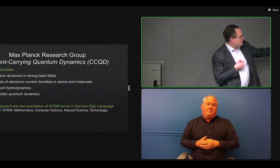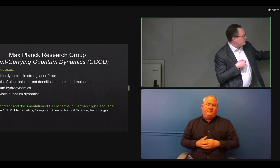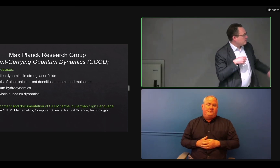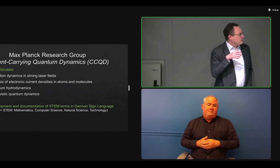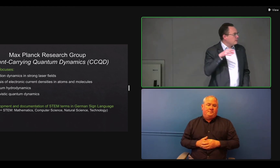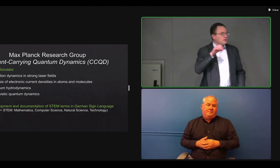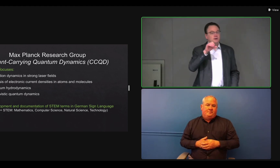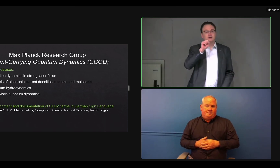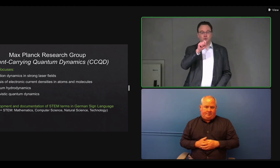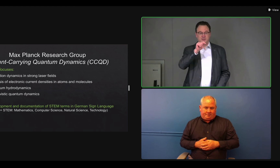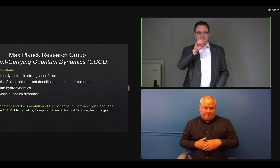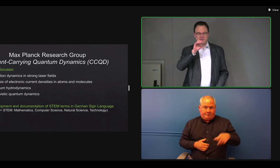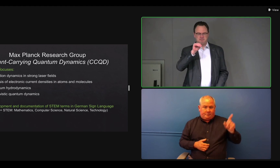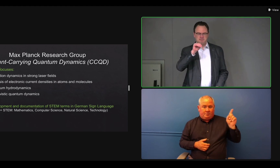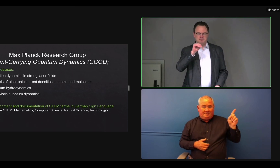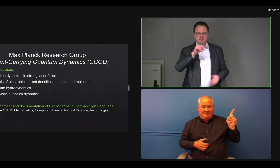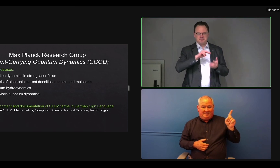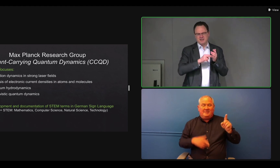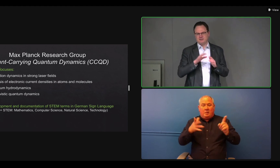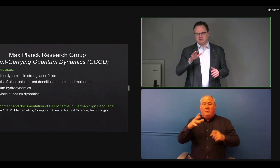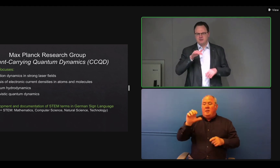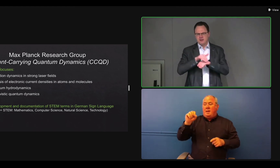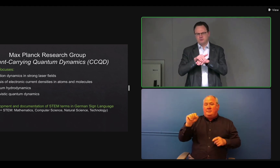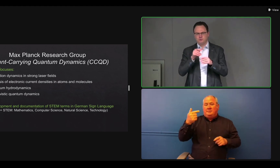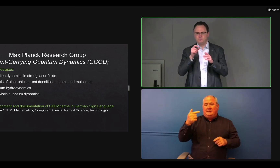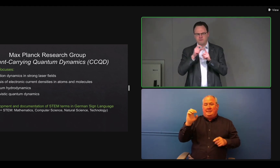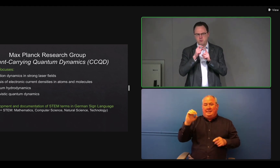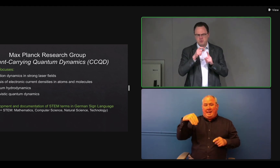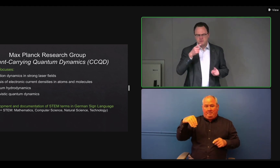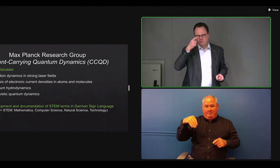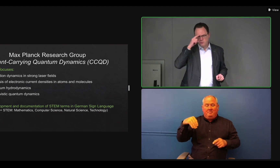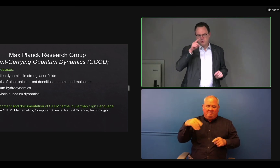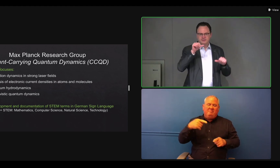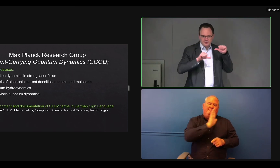we established the program that I'll be talking about today.